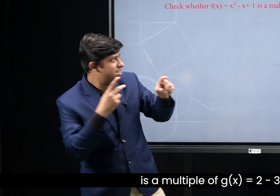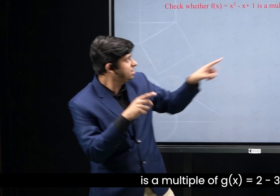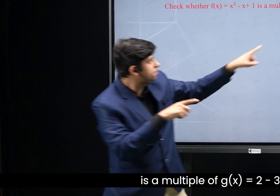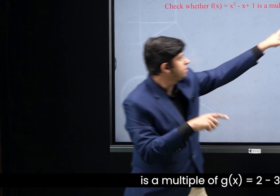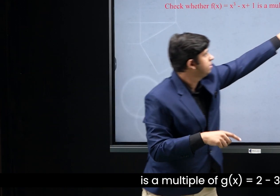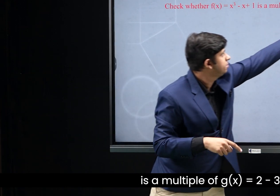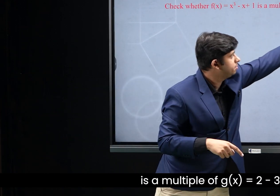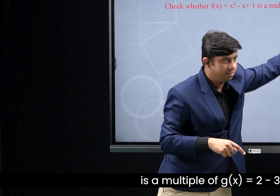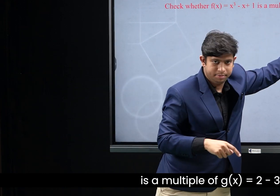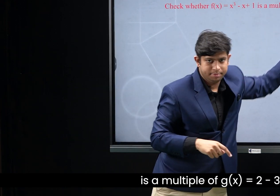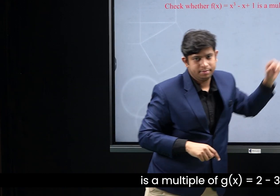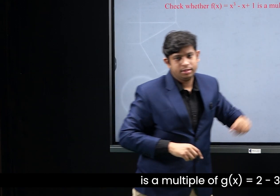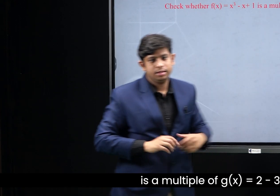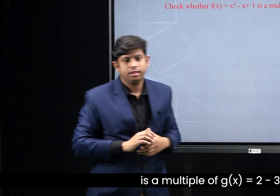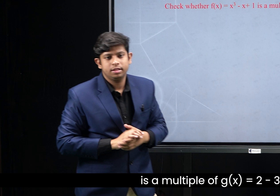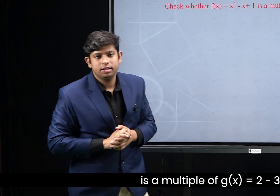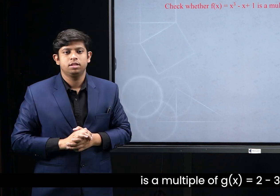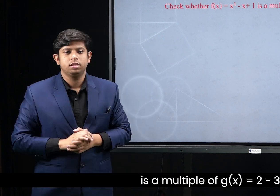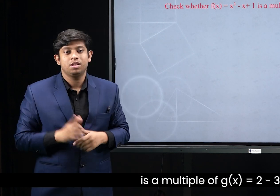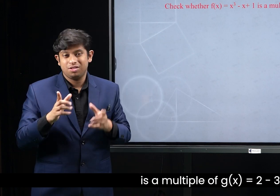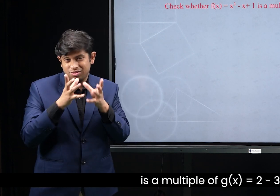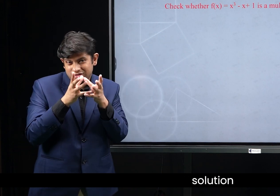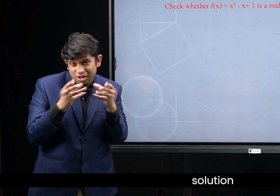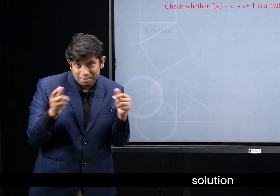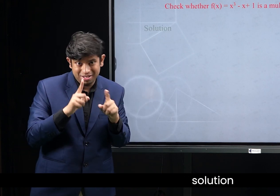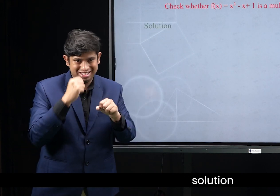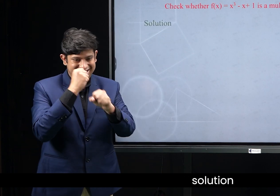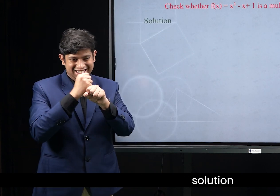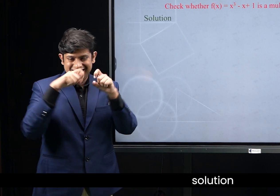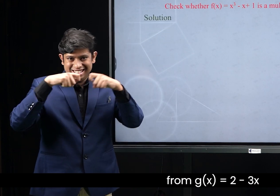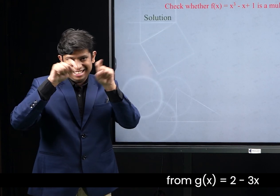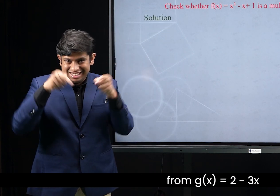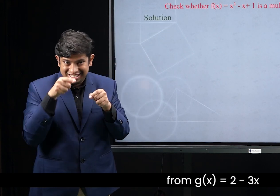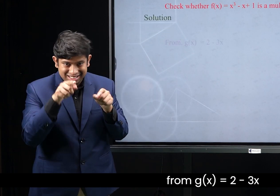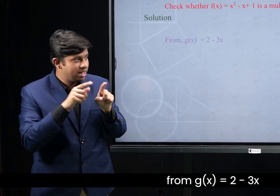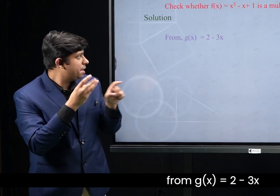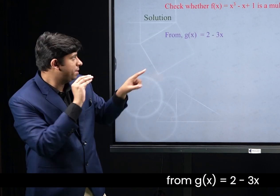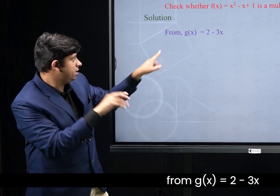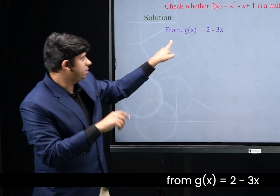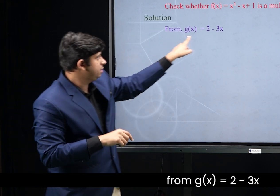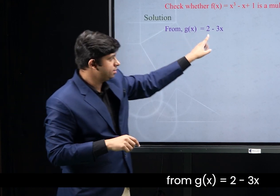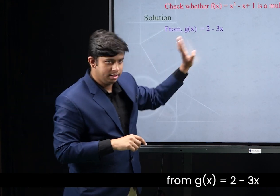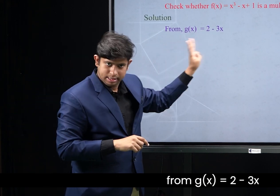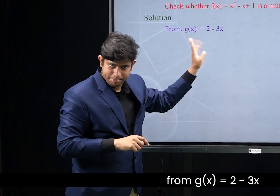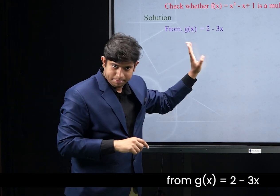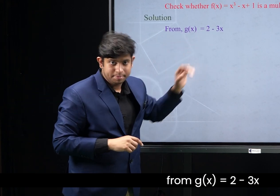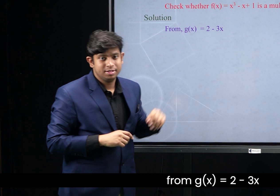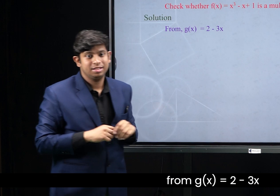g of x is equal to 2 minus 3x. Solution, from g of x is equal to 2 minus 3x.